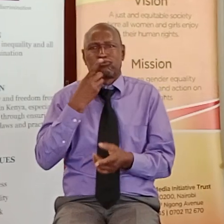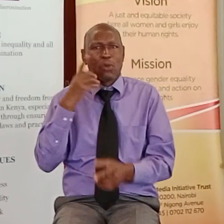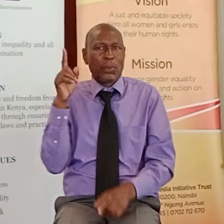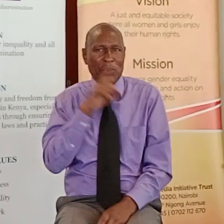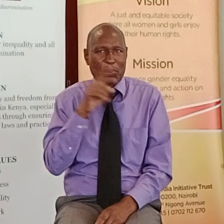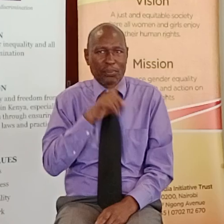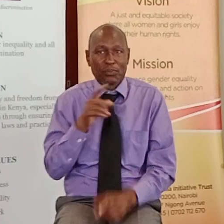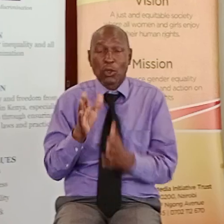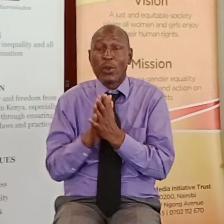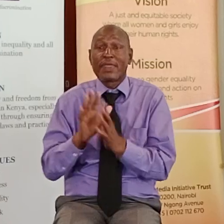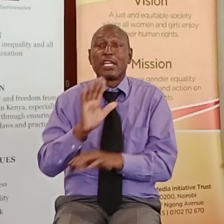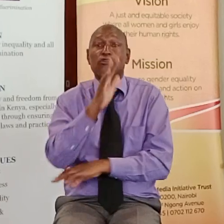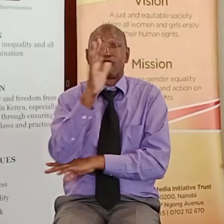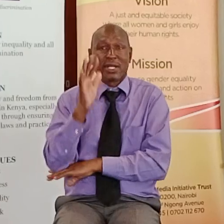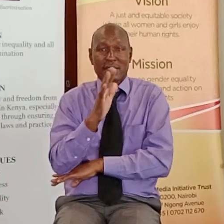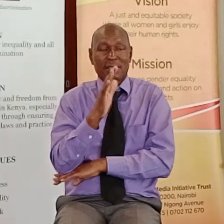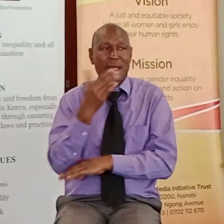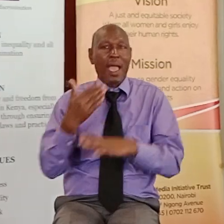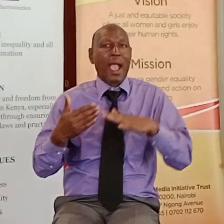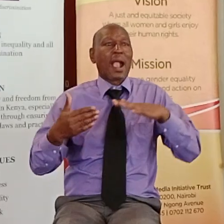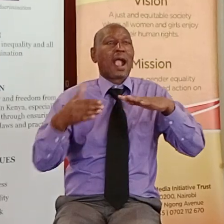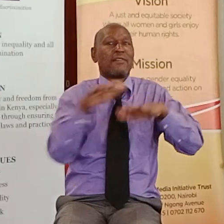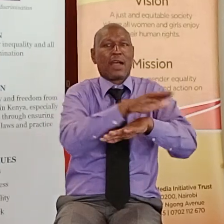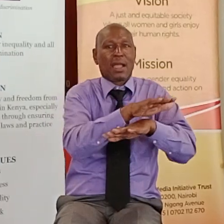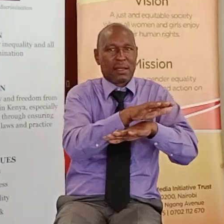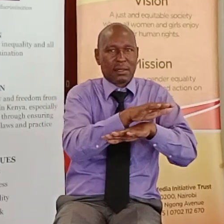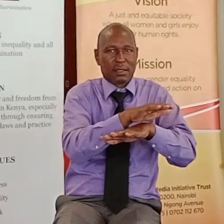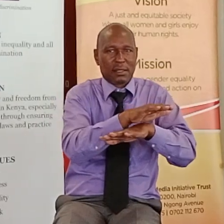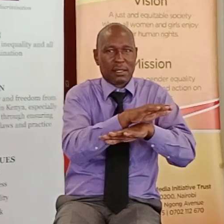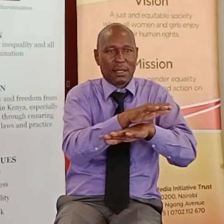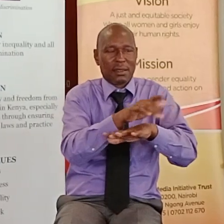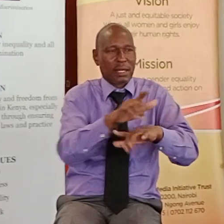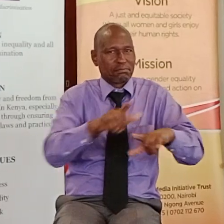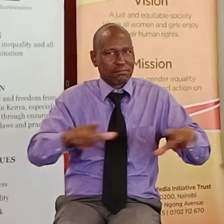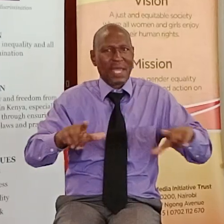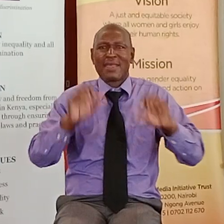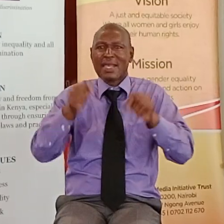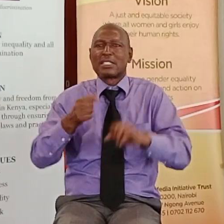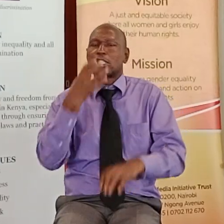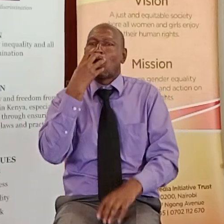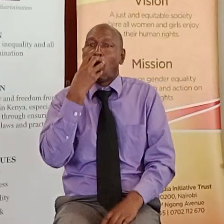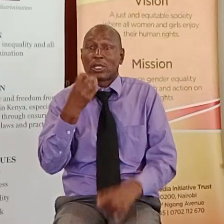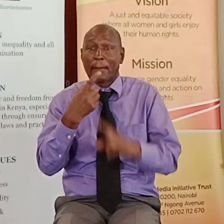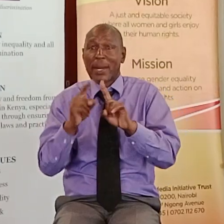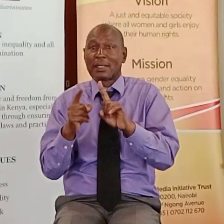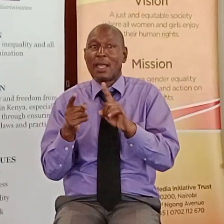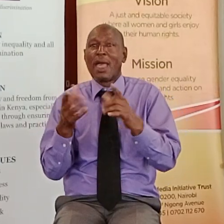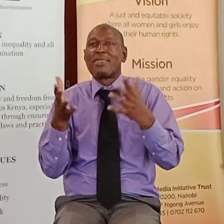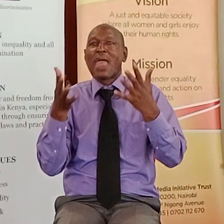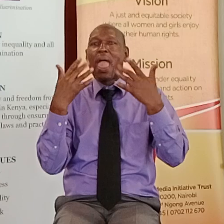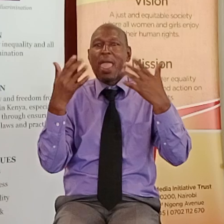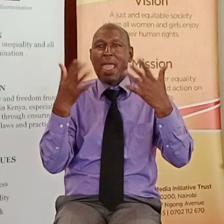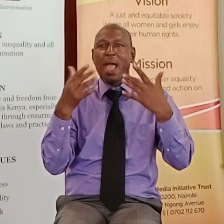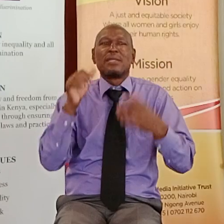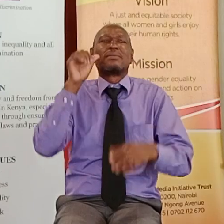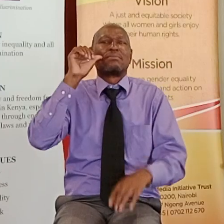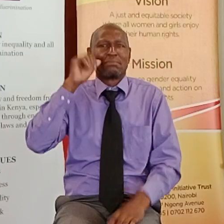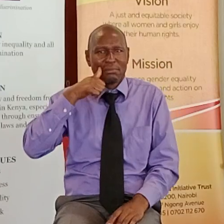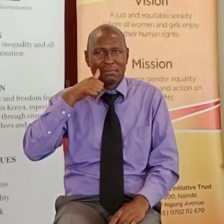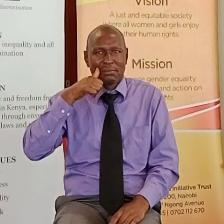tree, you even feel yes, it's hot, but the air is so nice, so